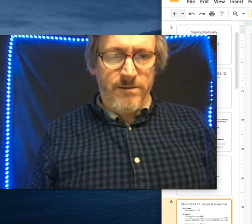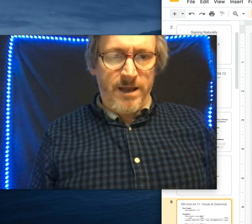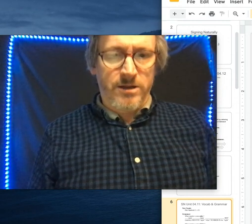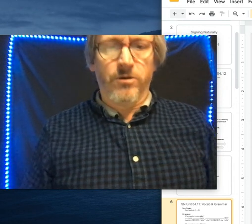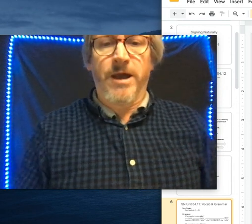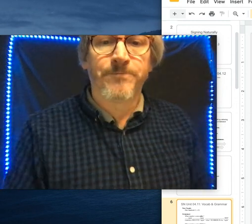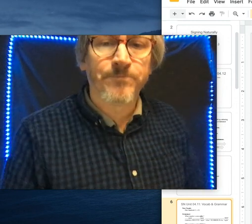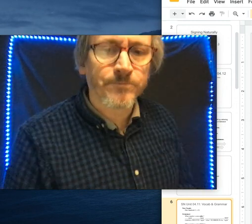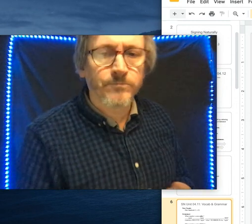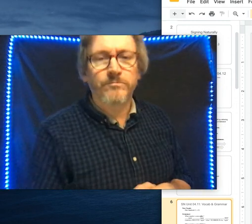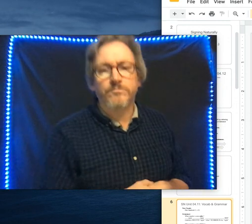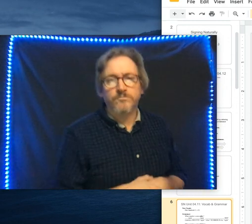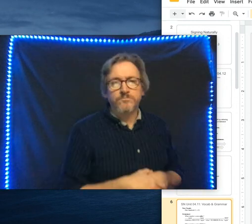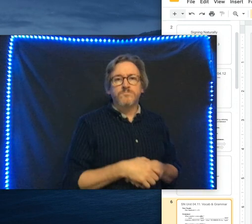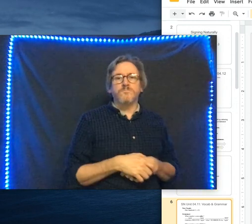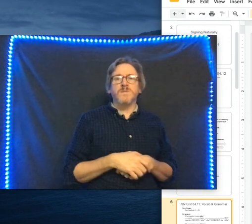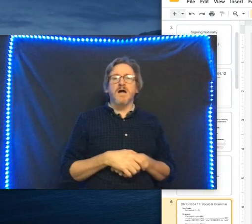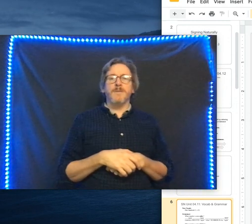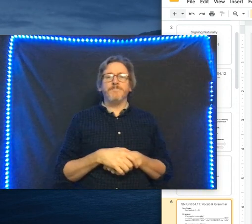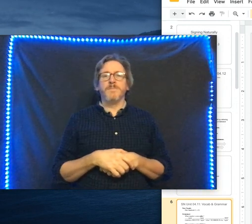hide that. Okay.